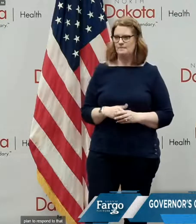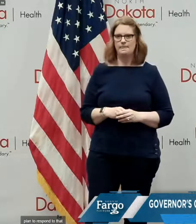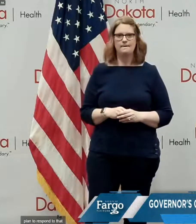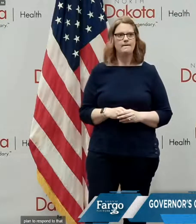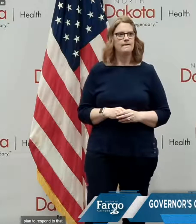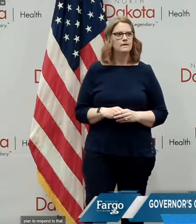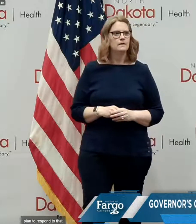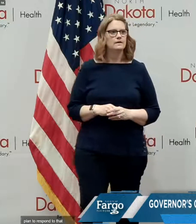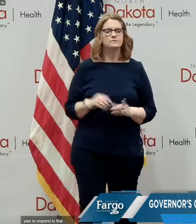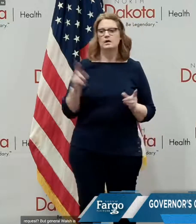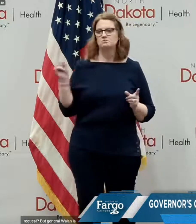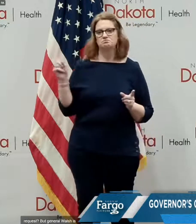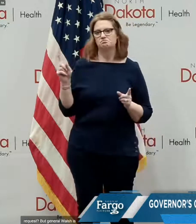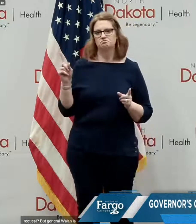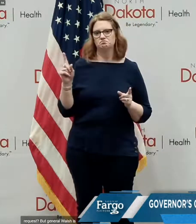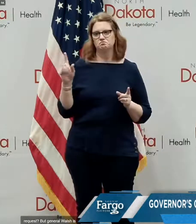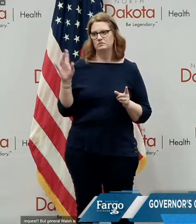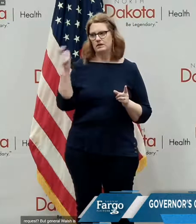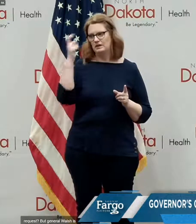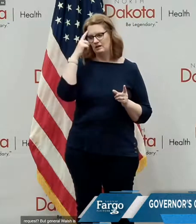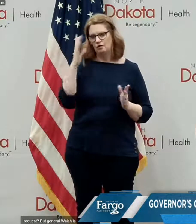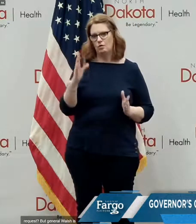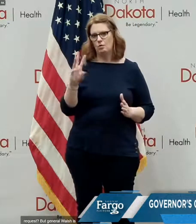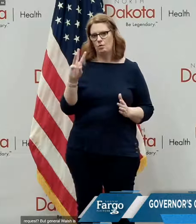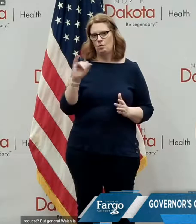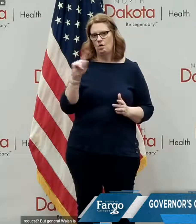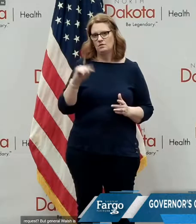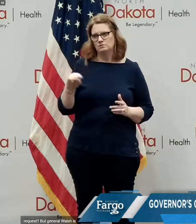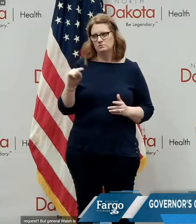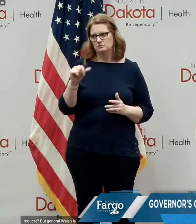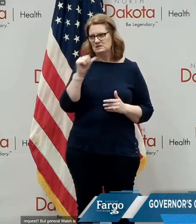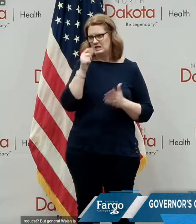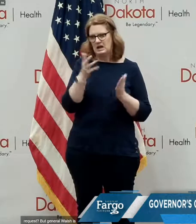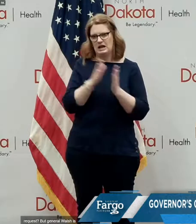General Walz has not asked North Dakota.